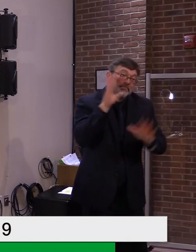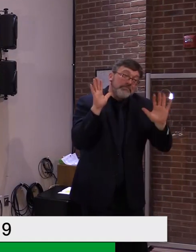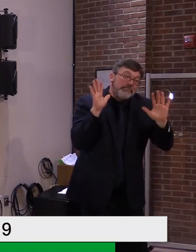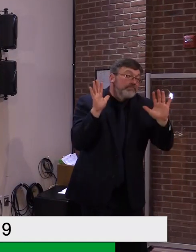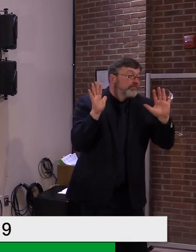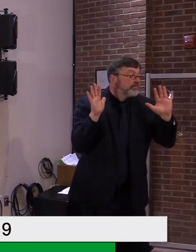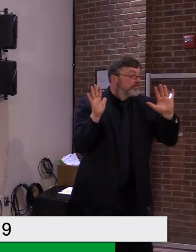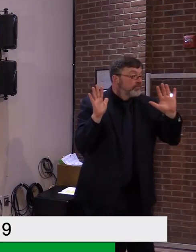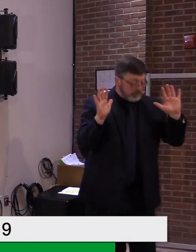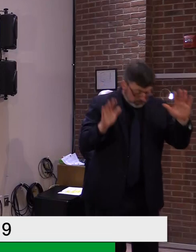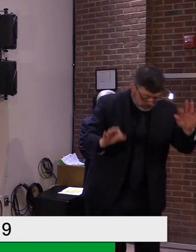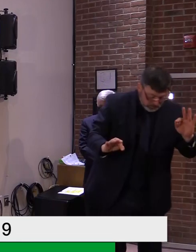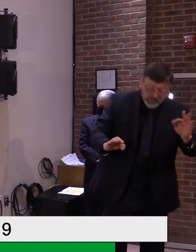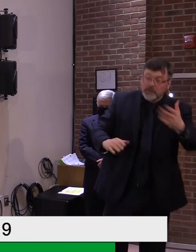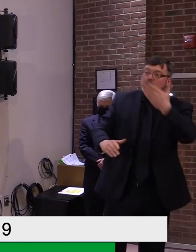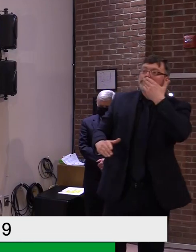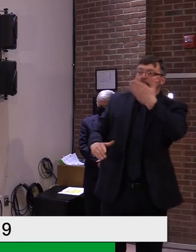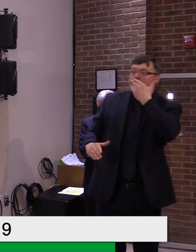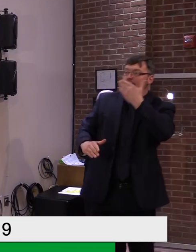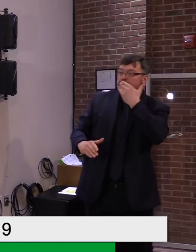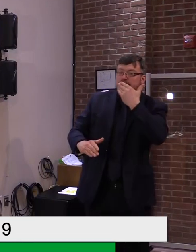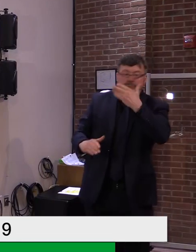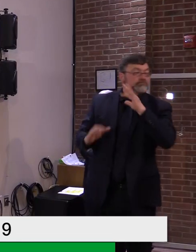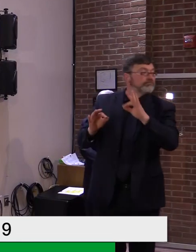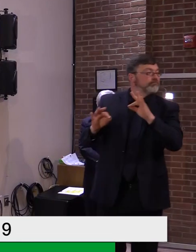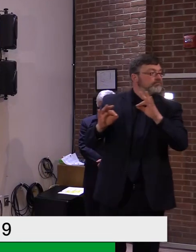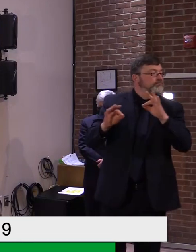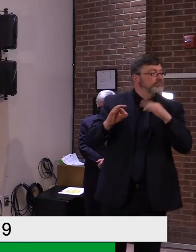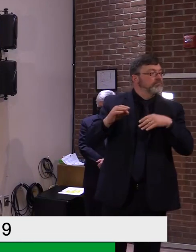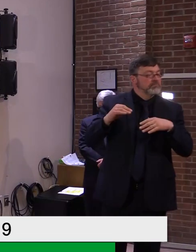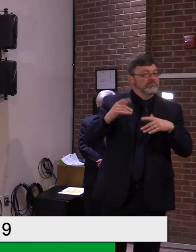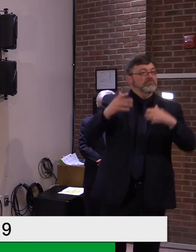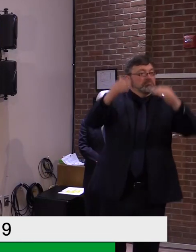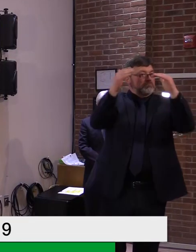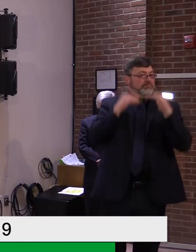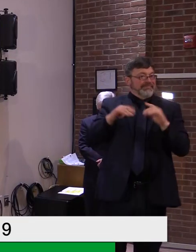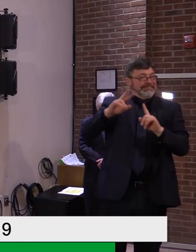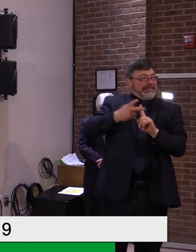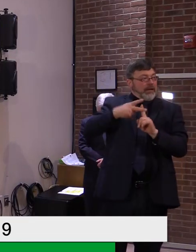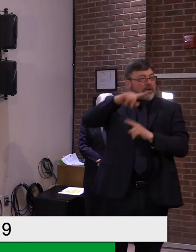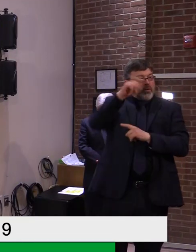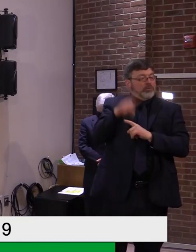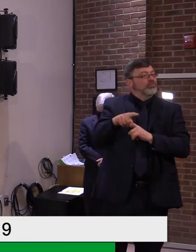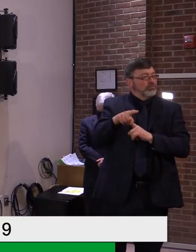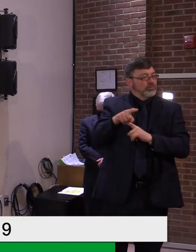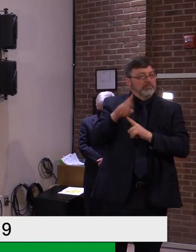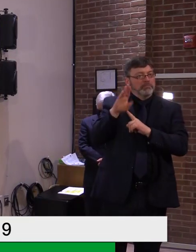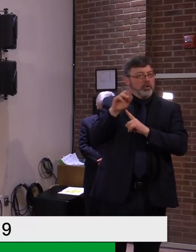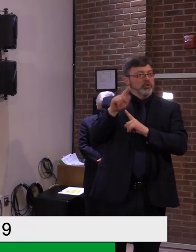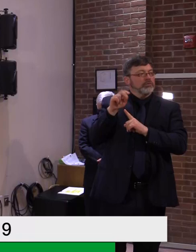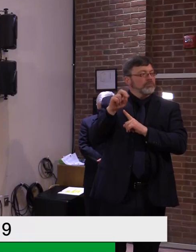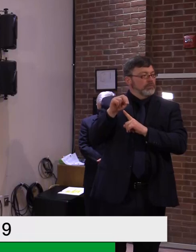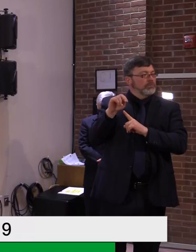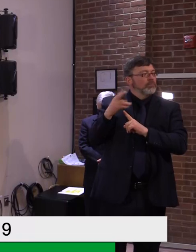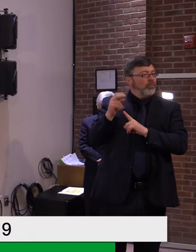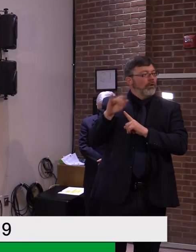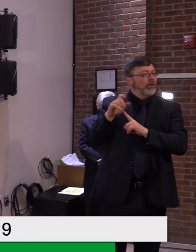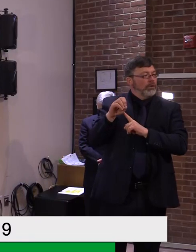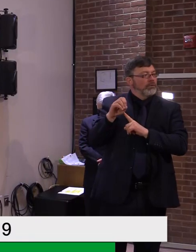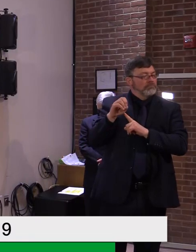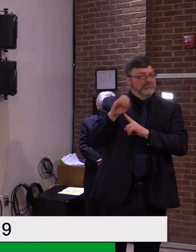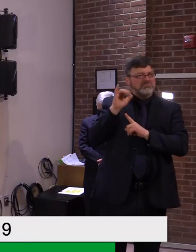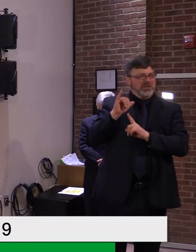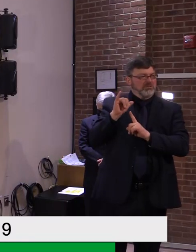Thank you. I have another reader question that's very different. This